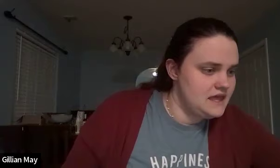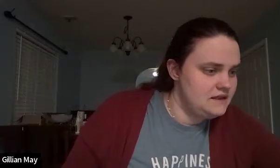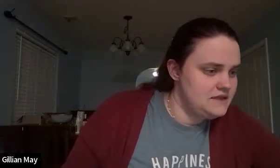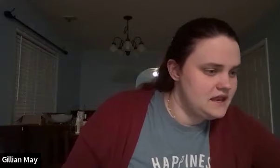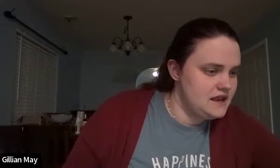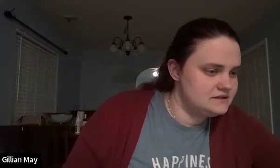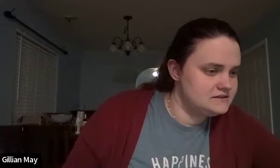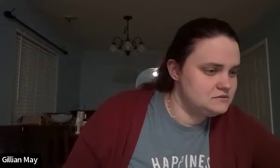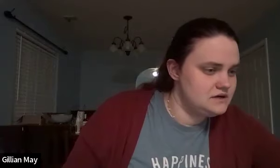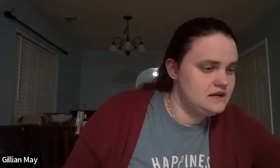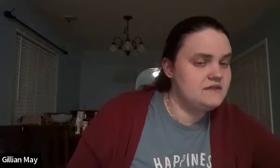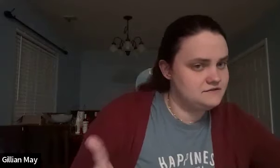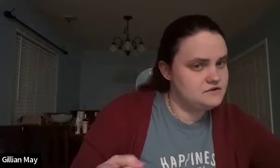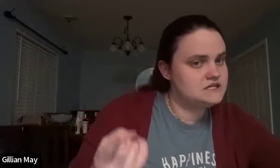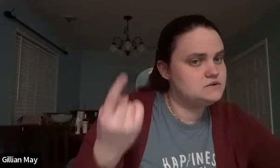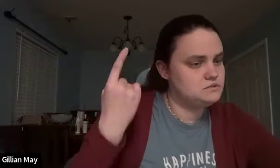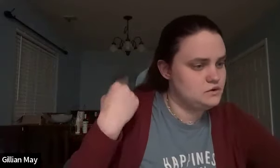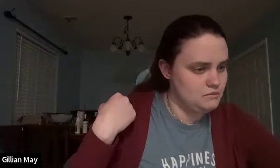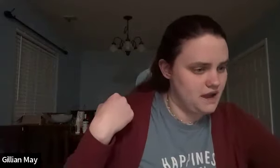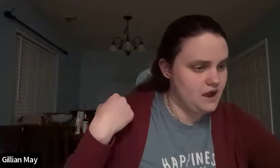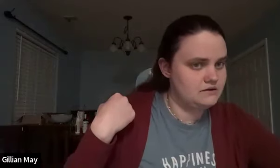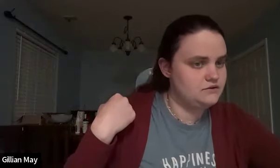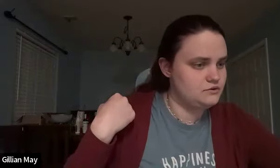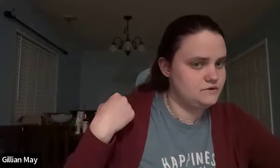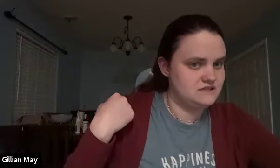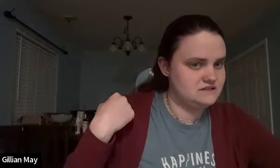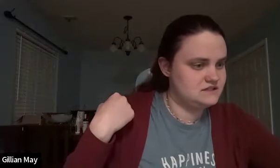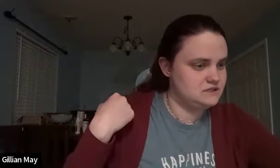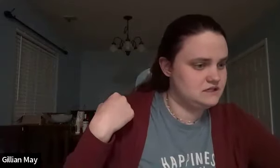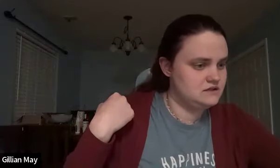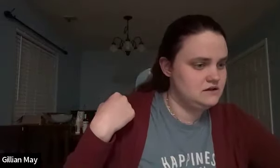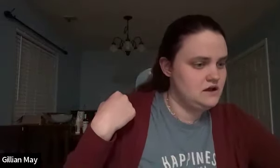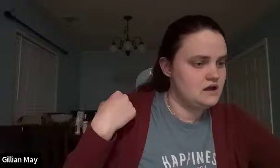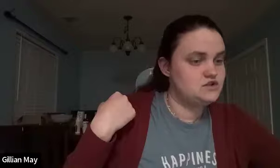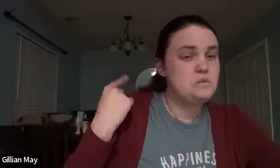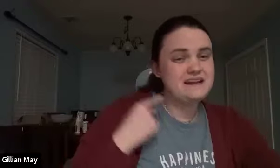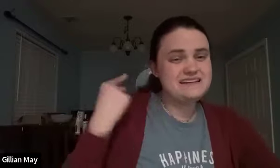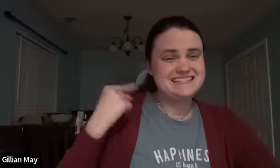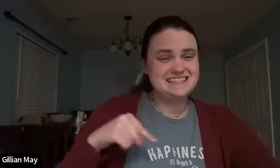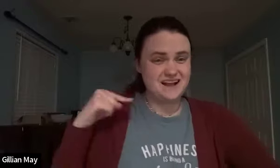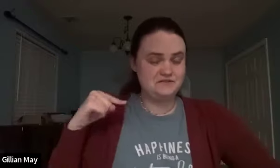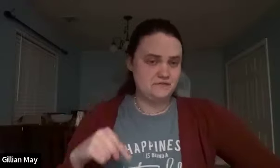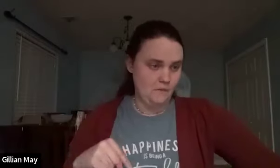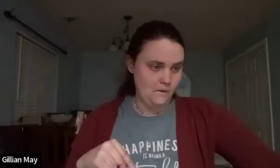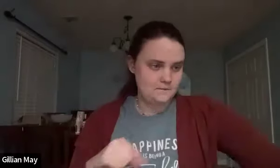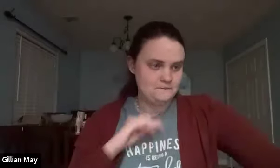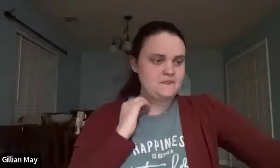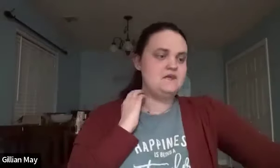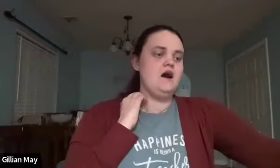Then the next one, and then after this, we'll go back through the few sentences we did. So what is the sign for?